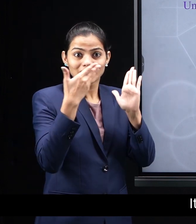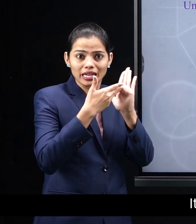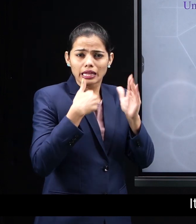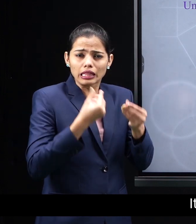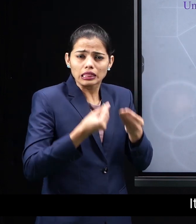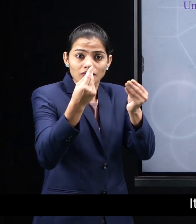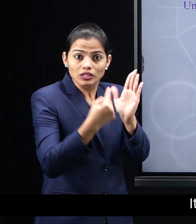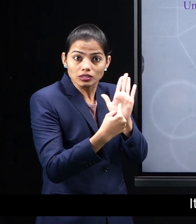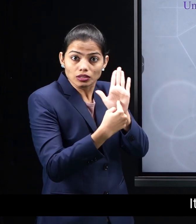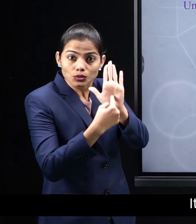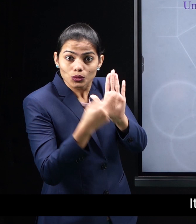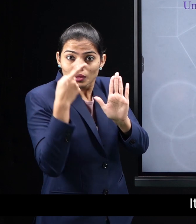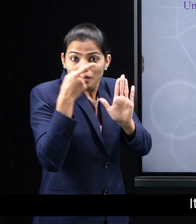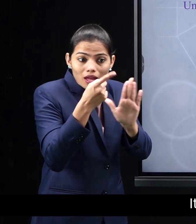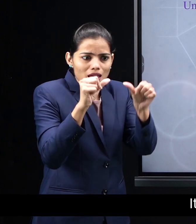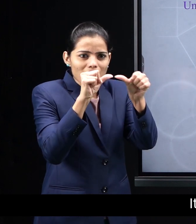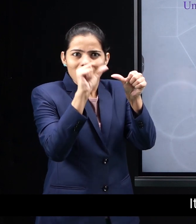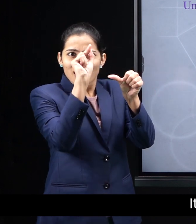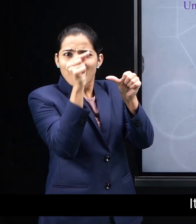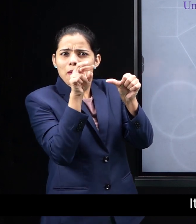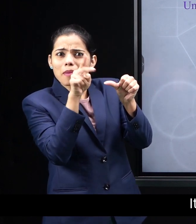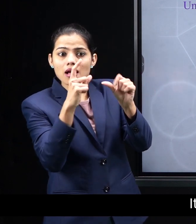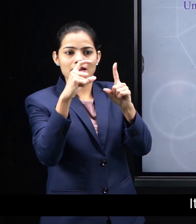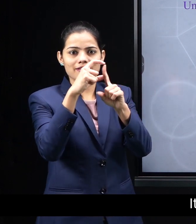It is denoted by A dash or A complement.